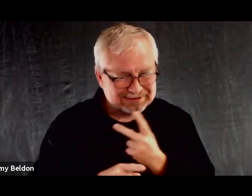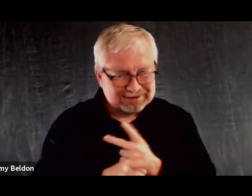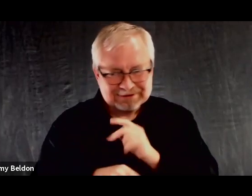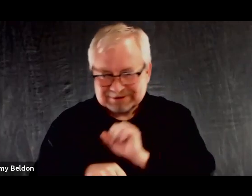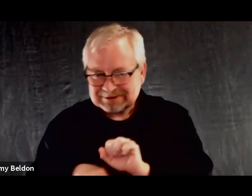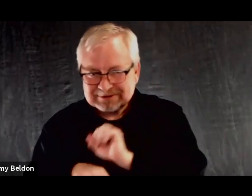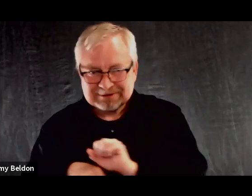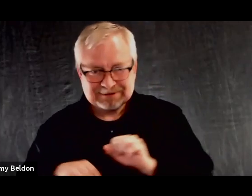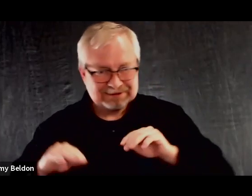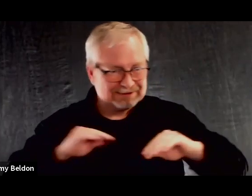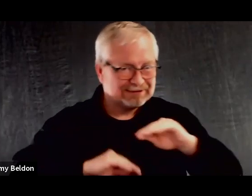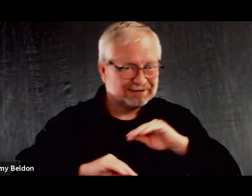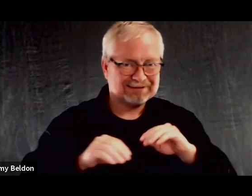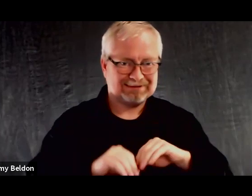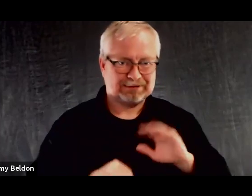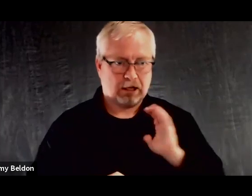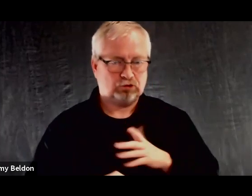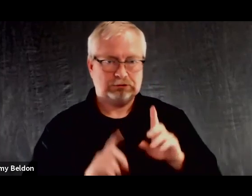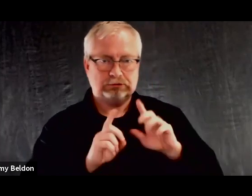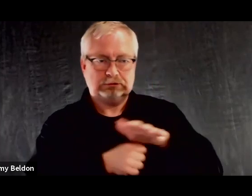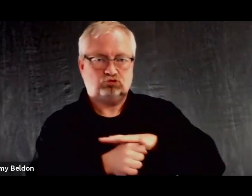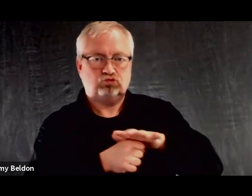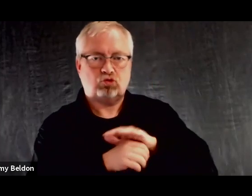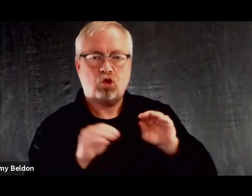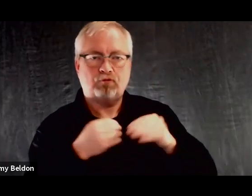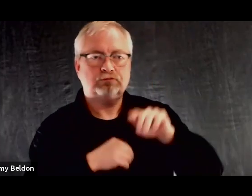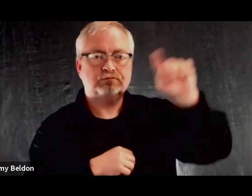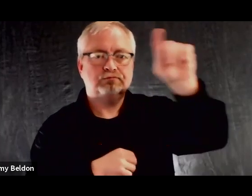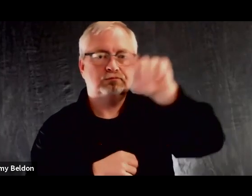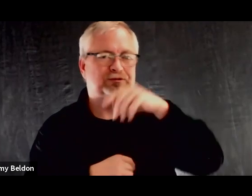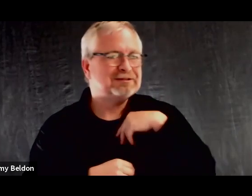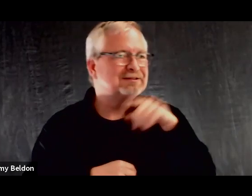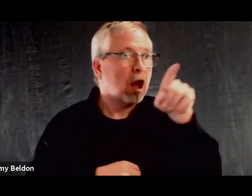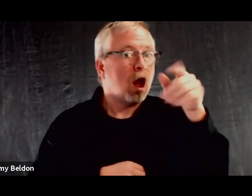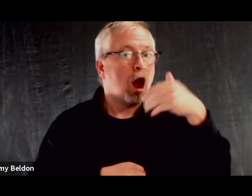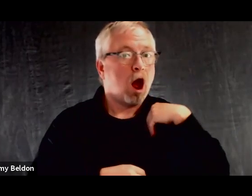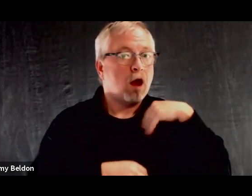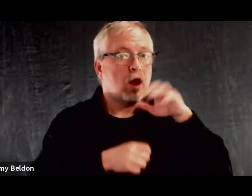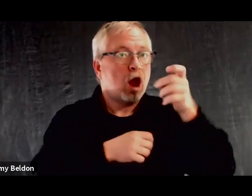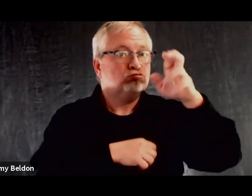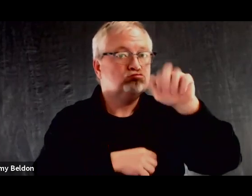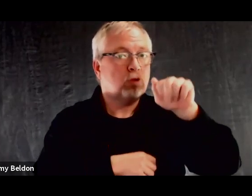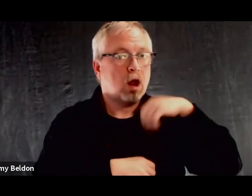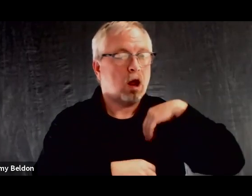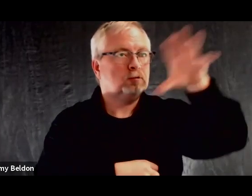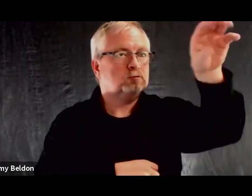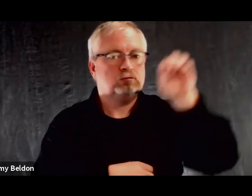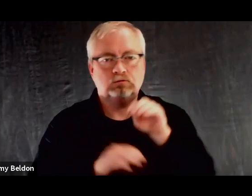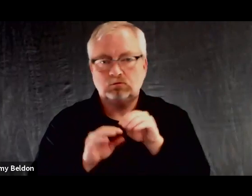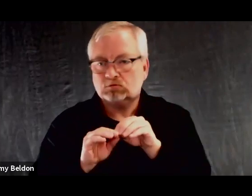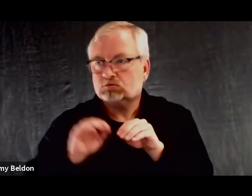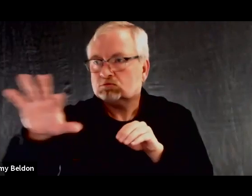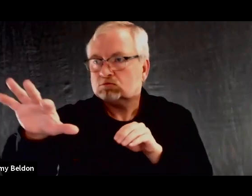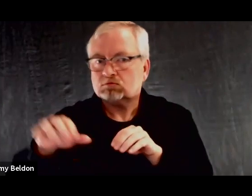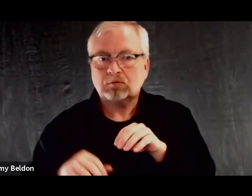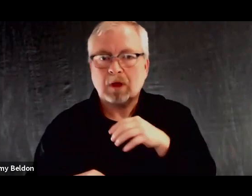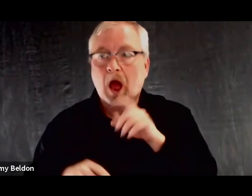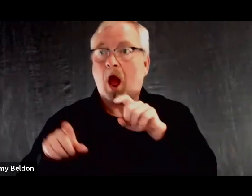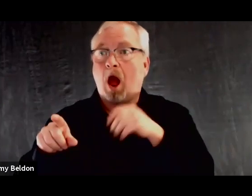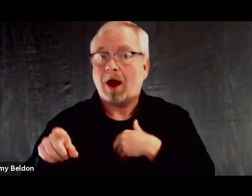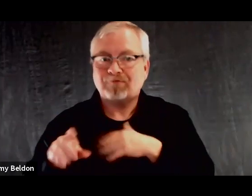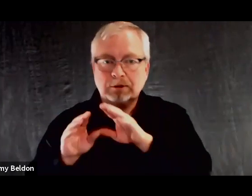offices across the state where our field epidemiologists are. And so if there's a situation in which we would identify, there'd